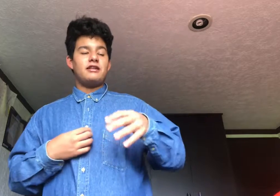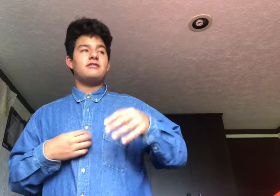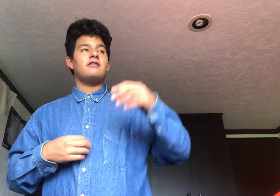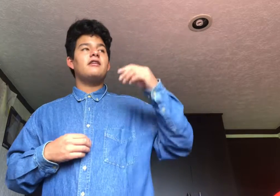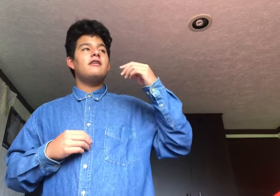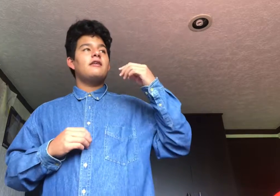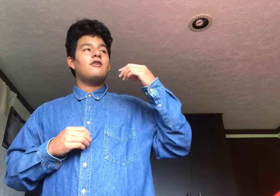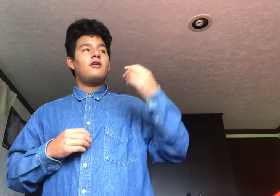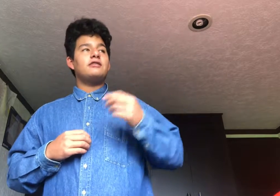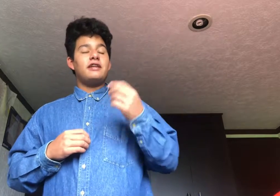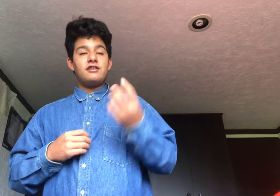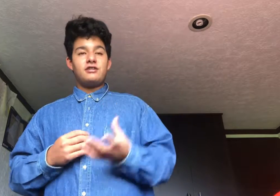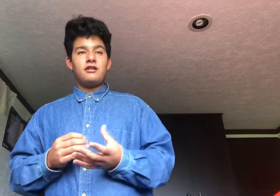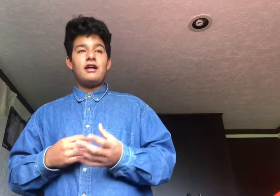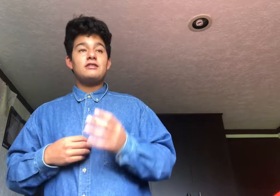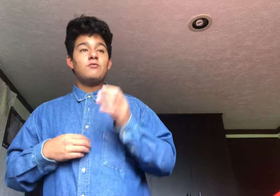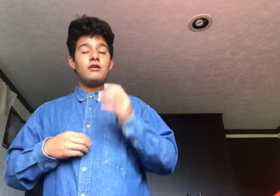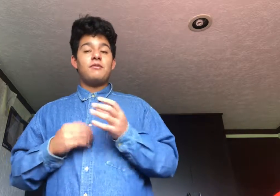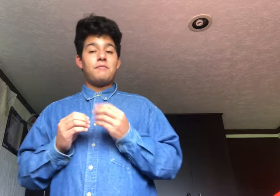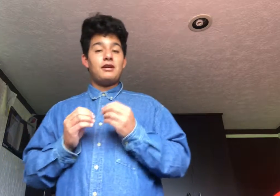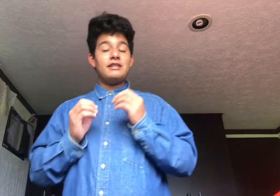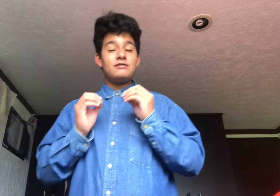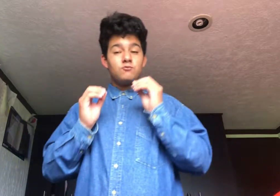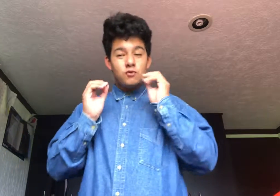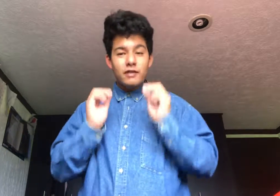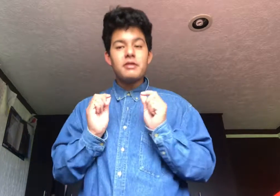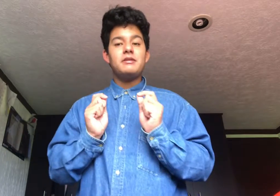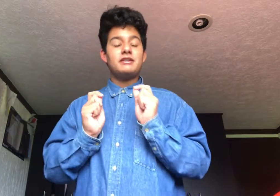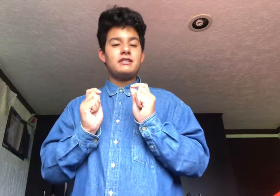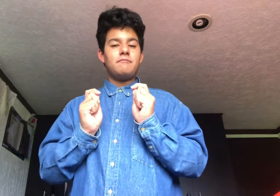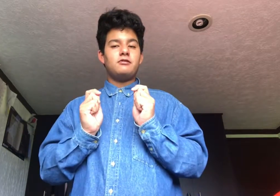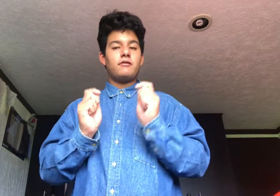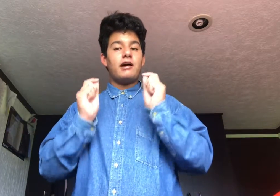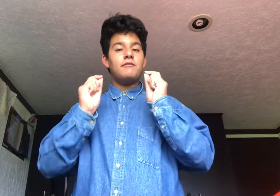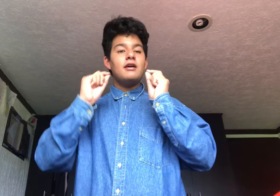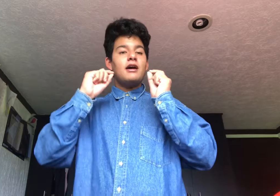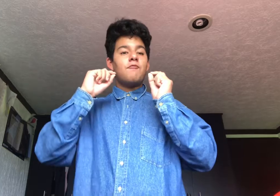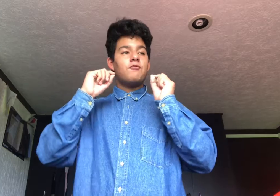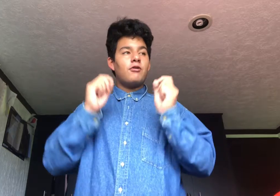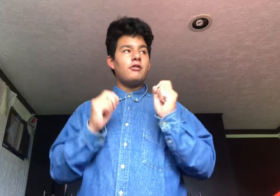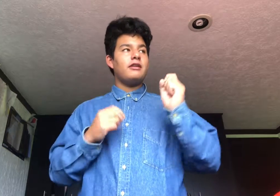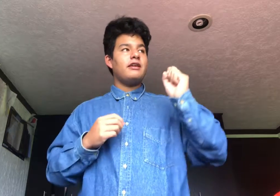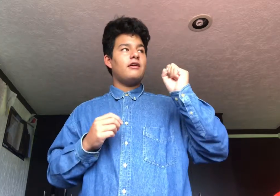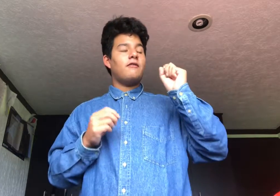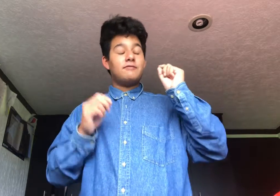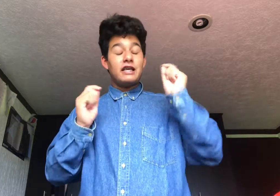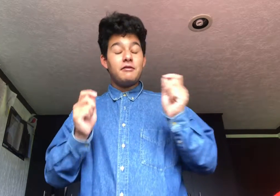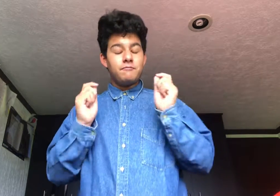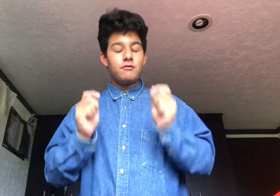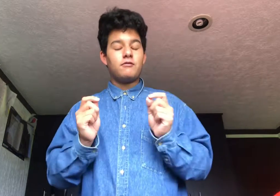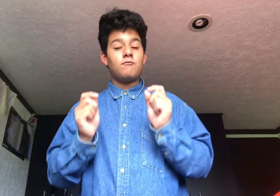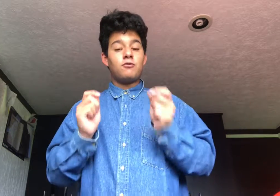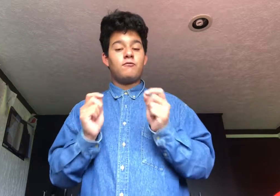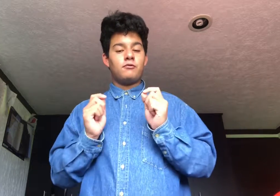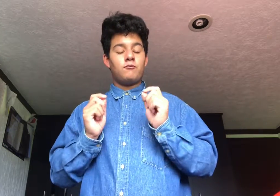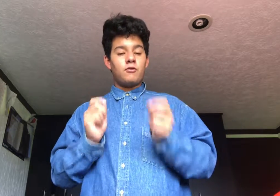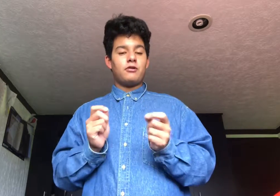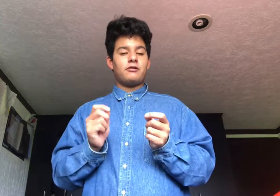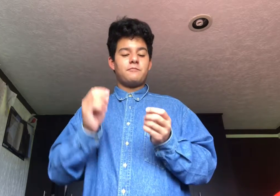Johansson, Ghost in the Shell, is one of the best examples of how a world in of cyberpunk world will work.